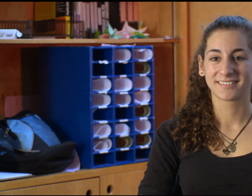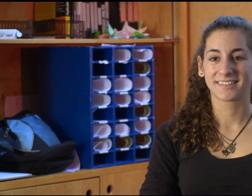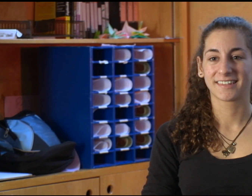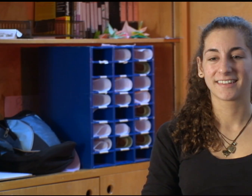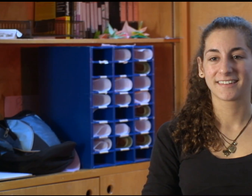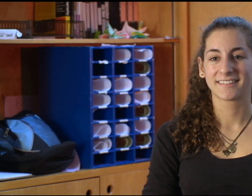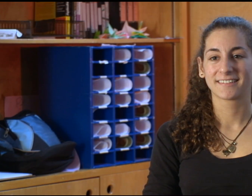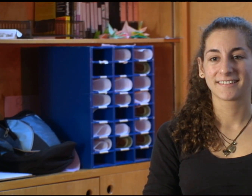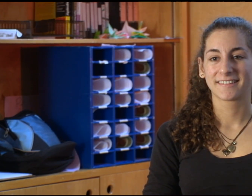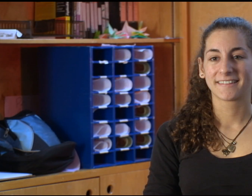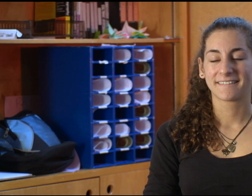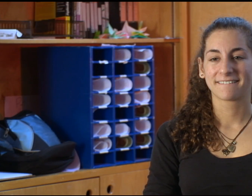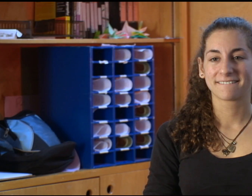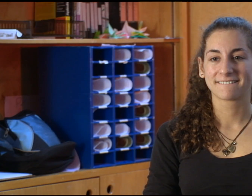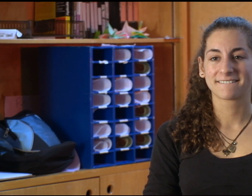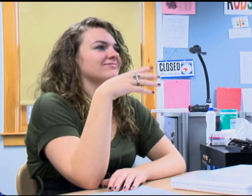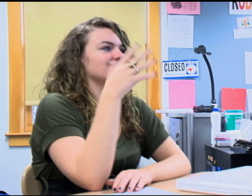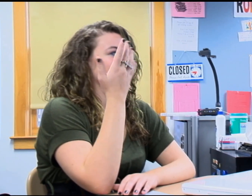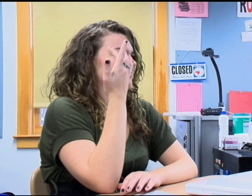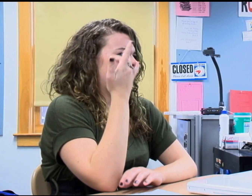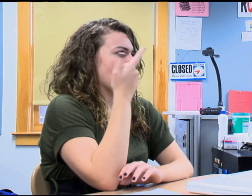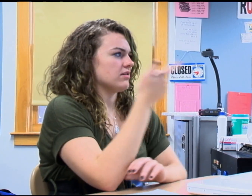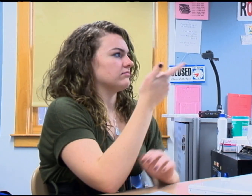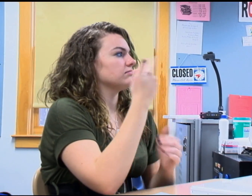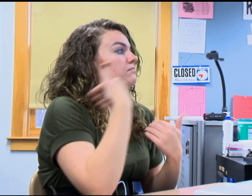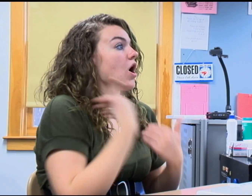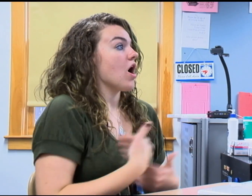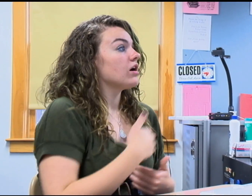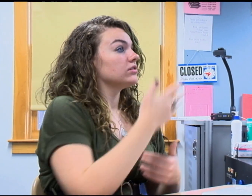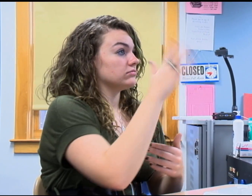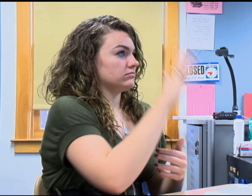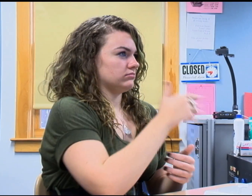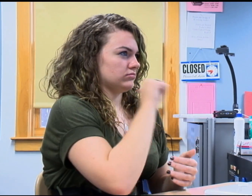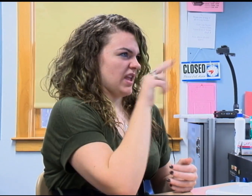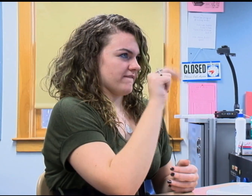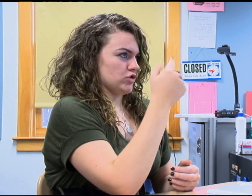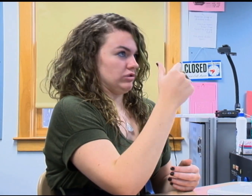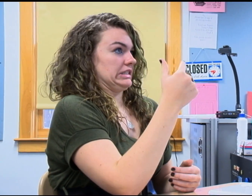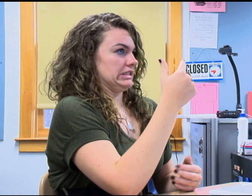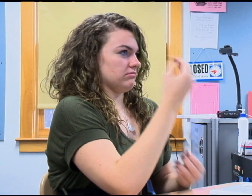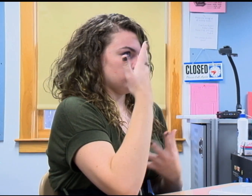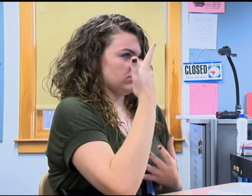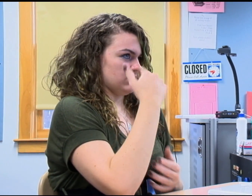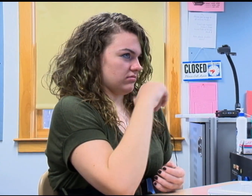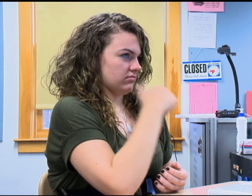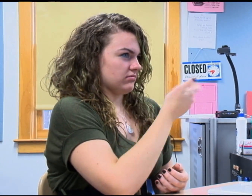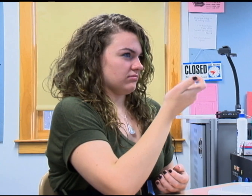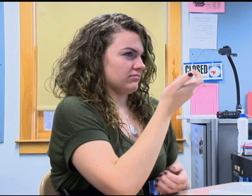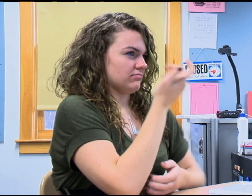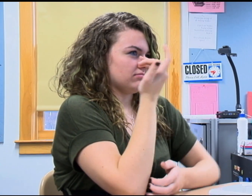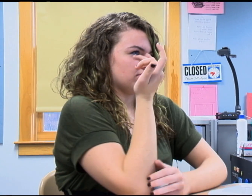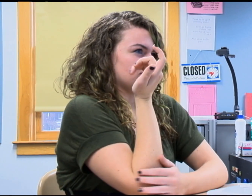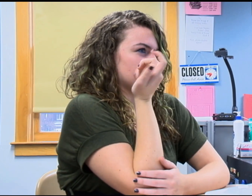college credit. It's great. So, why didn't the body come up green? I thought we were to affect the entire document.